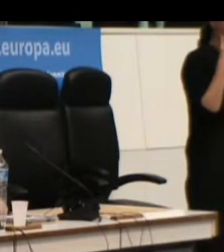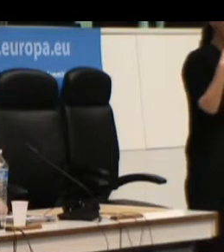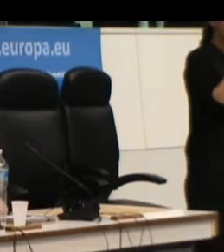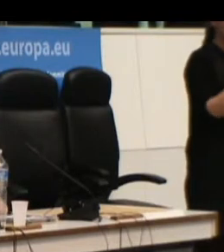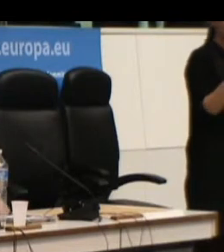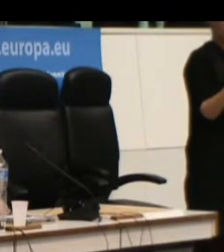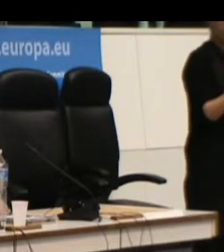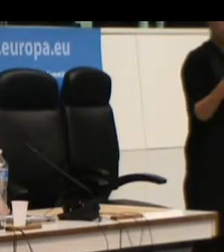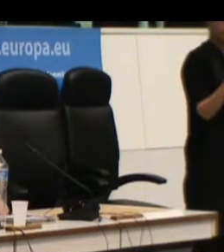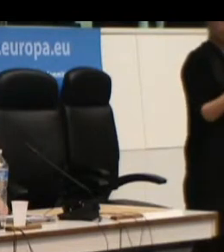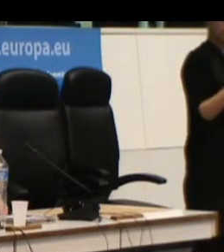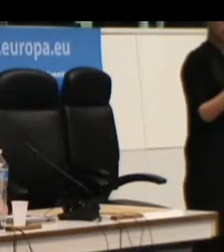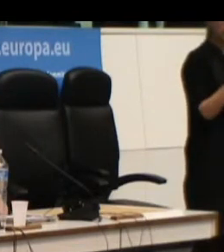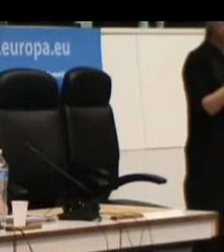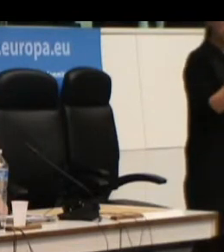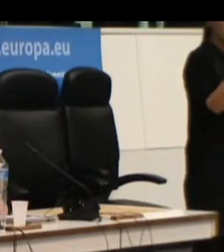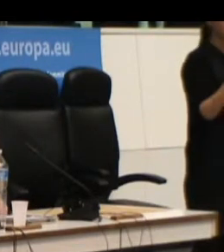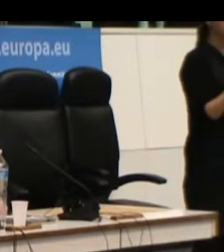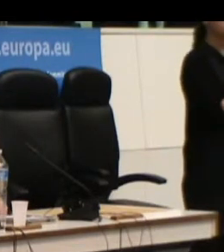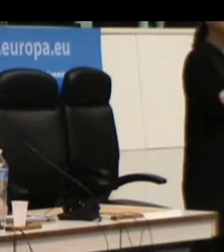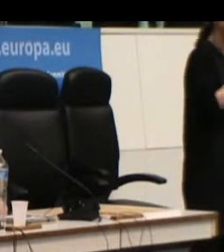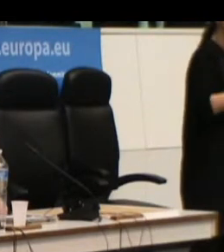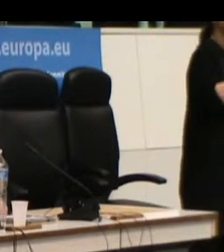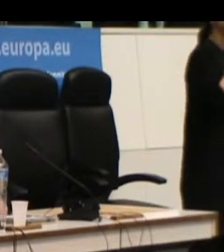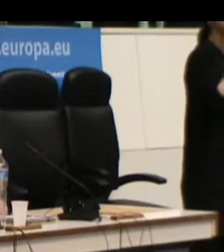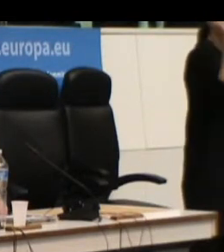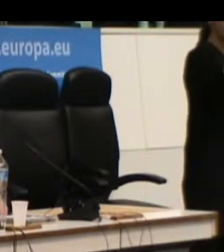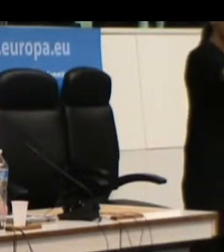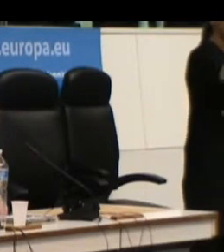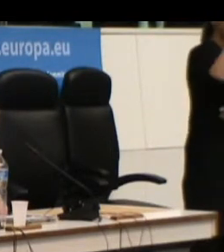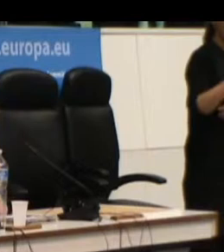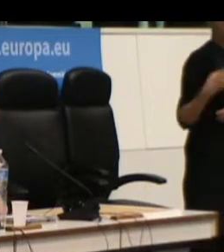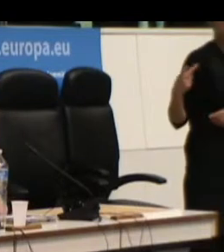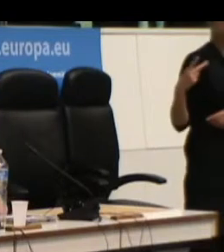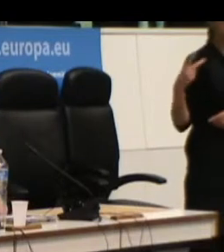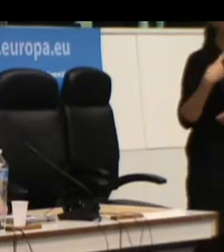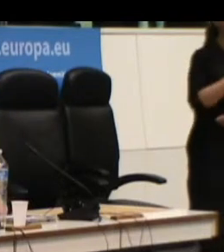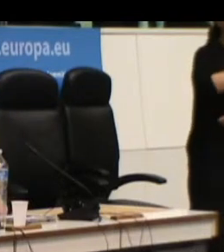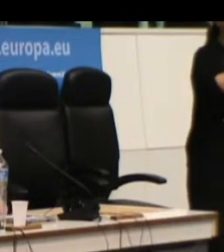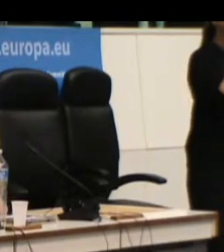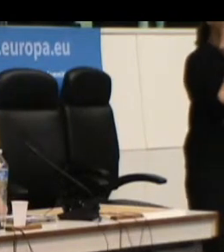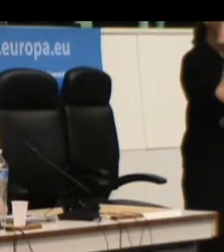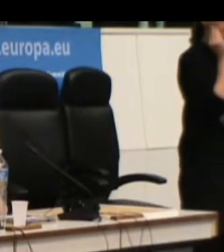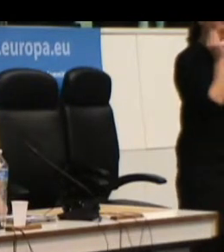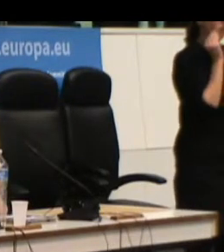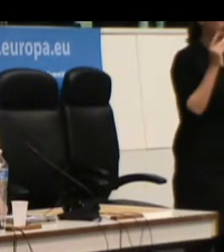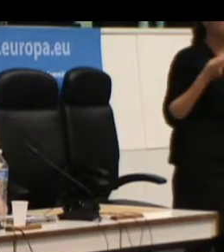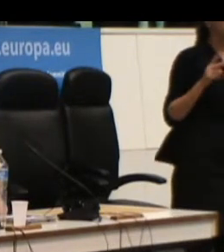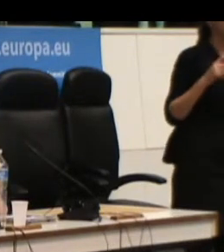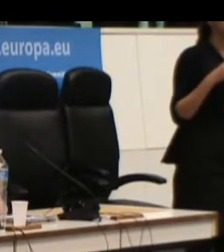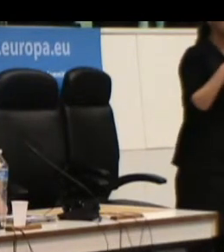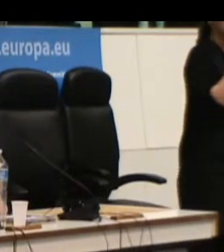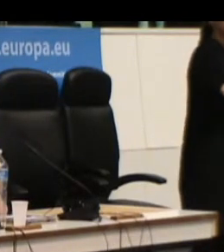day. What we'd like to talk to you today is about our experience of taking